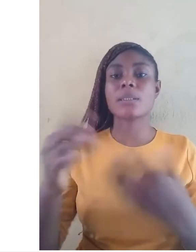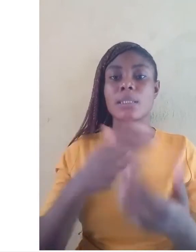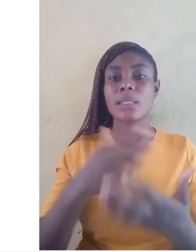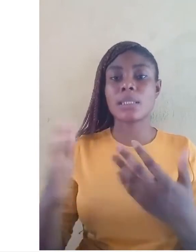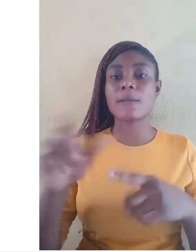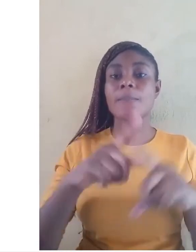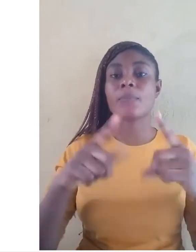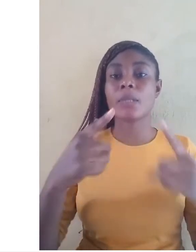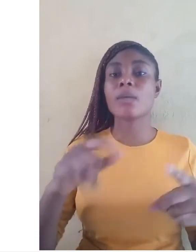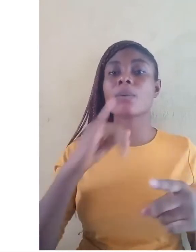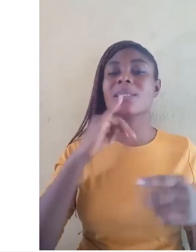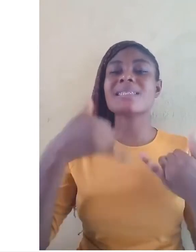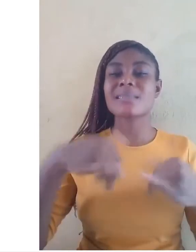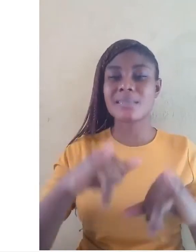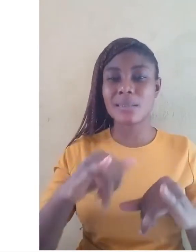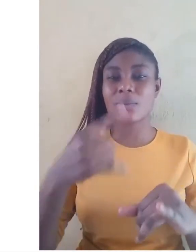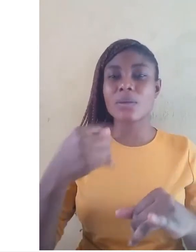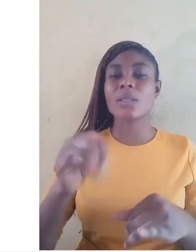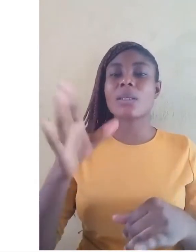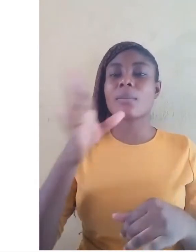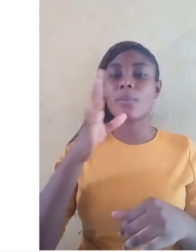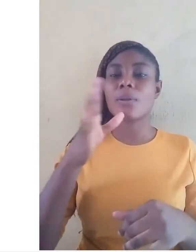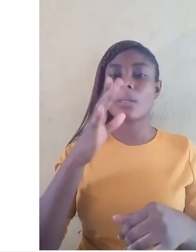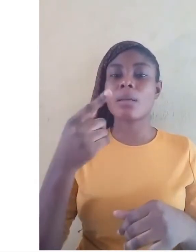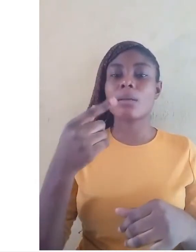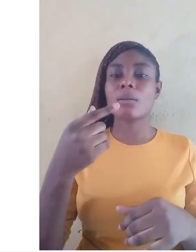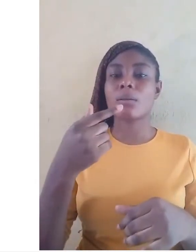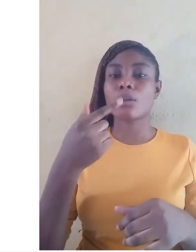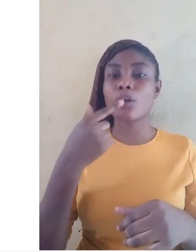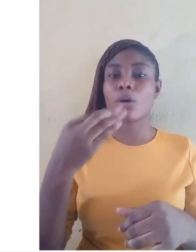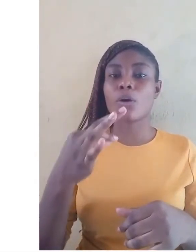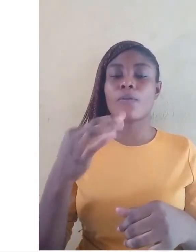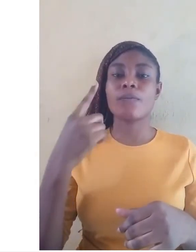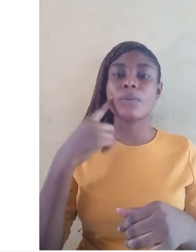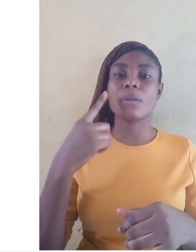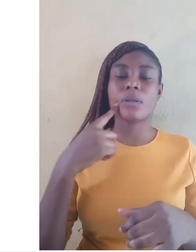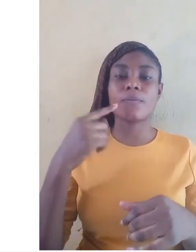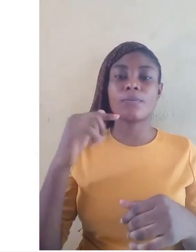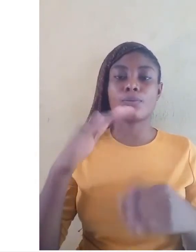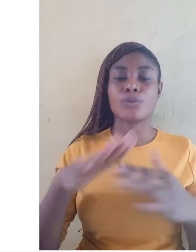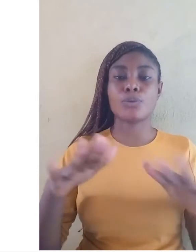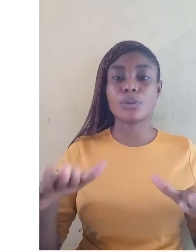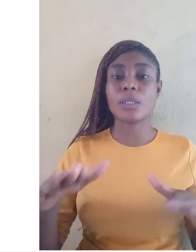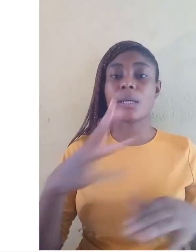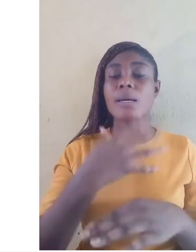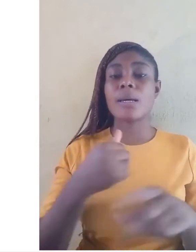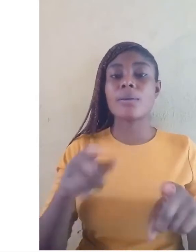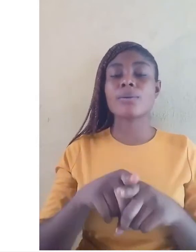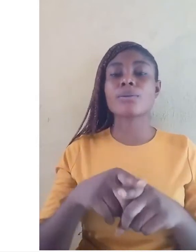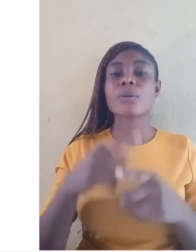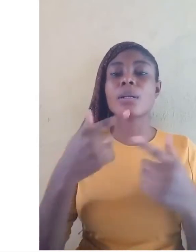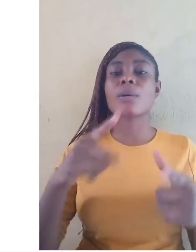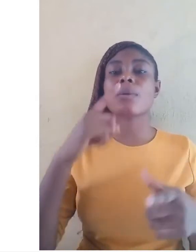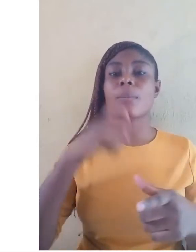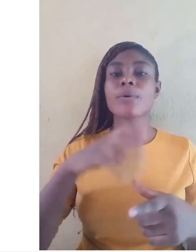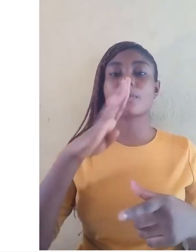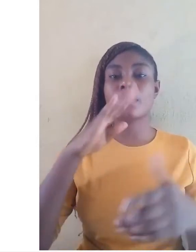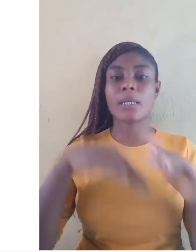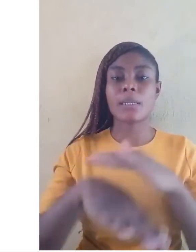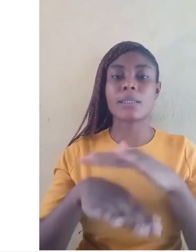Sign language is still the mother tongue of the deaf children. And lastly, language has to